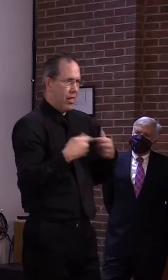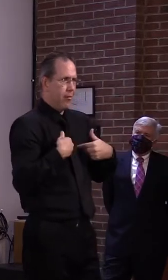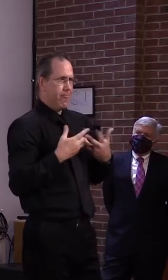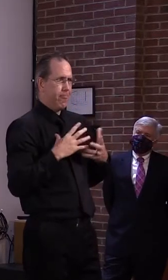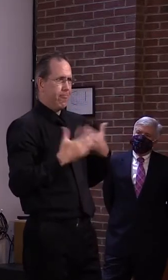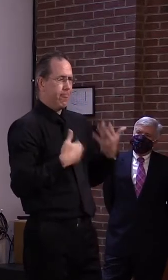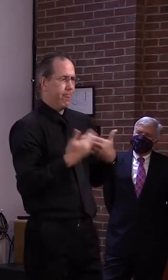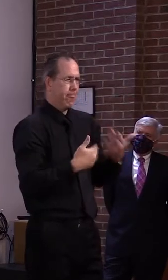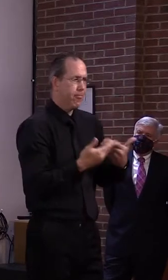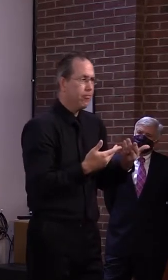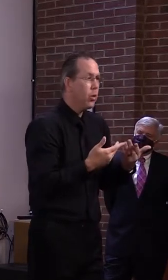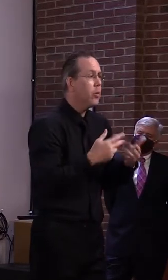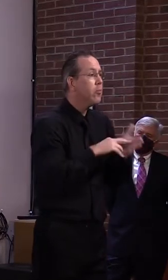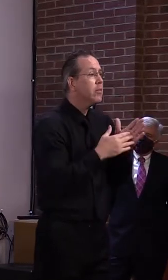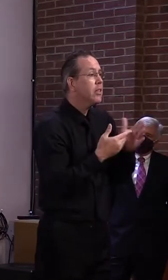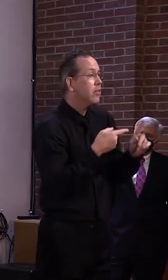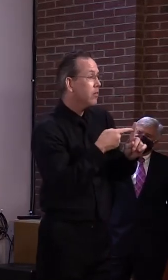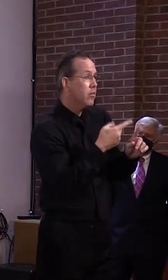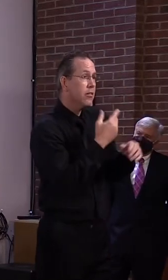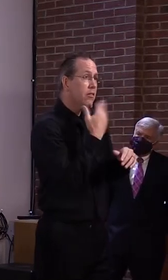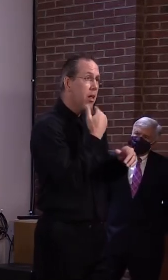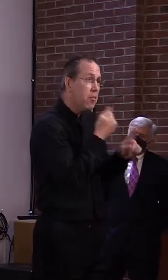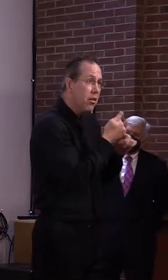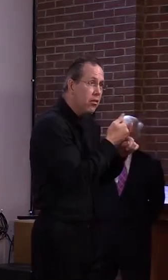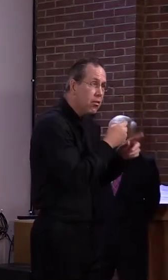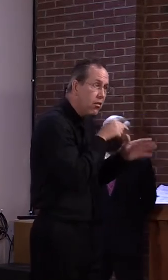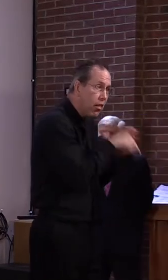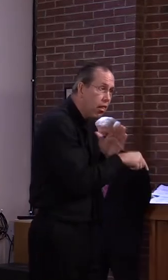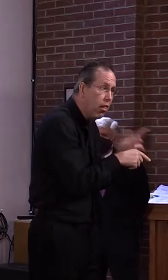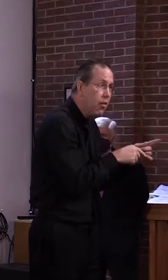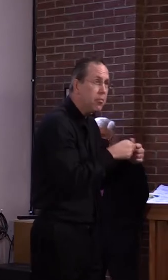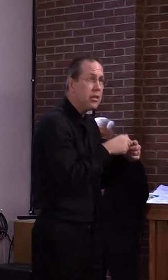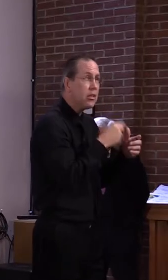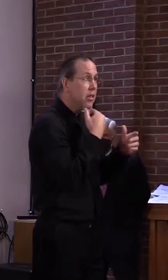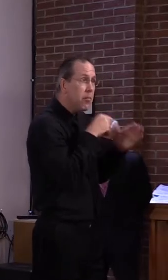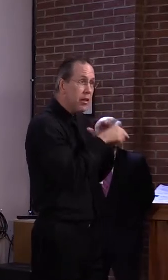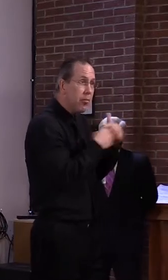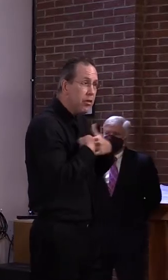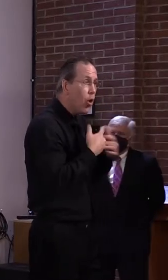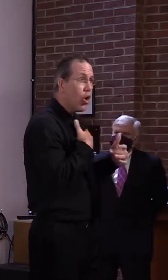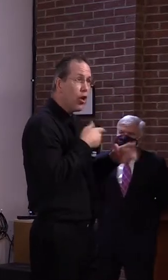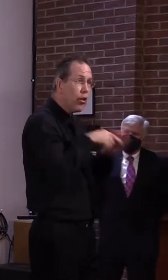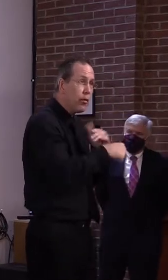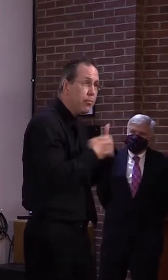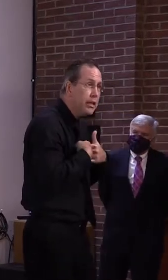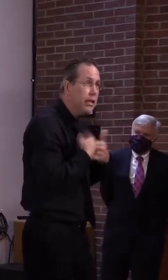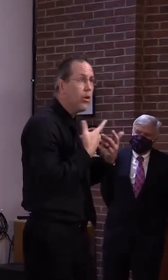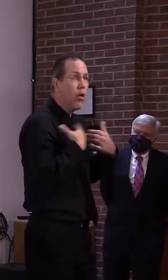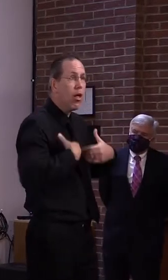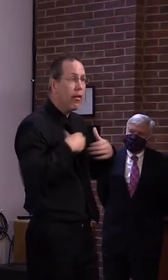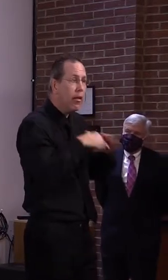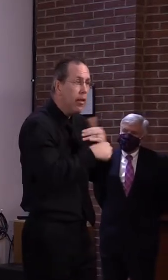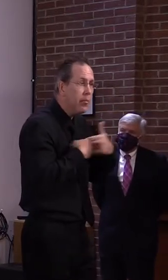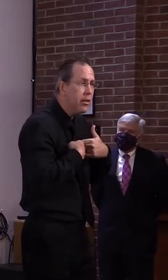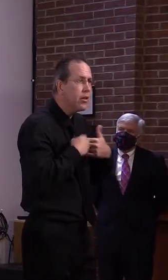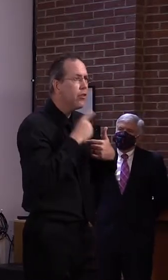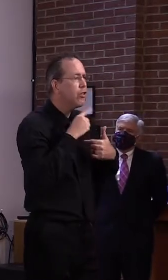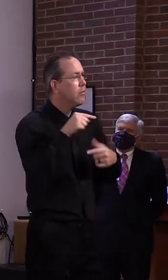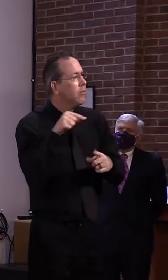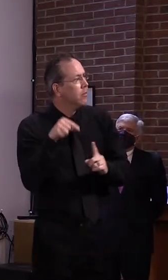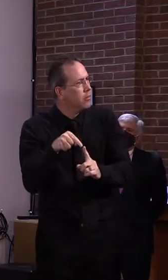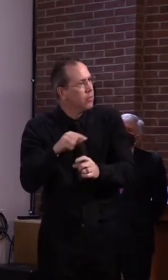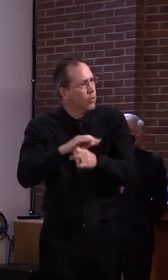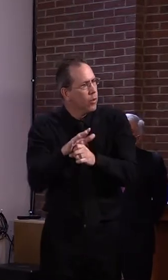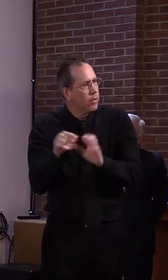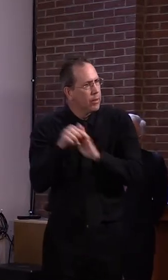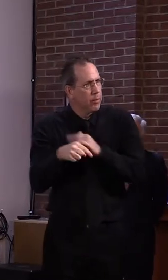something else. They died of COVID in the setting of having all these other underlying diseases. And I hate to tell